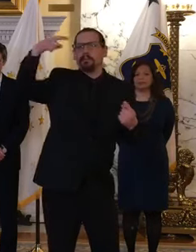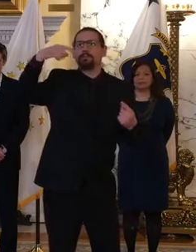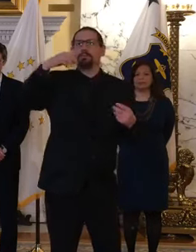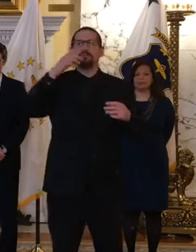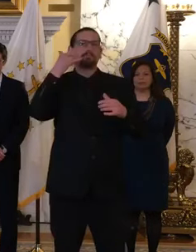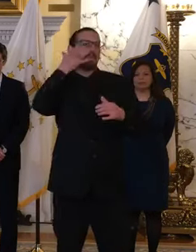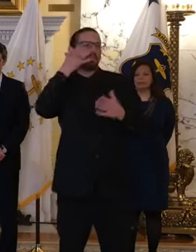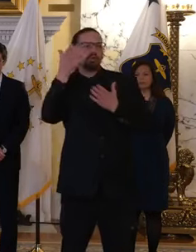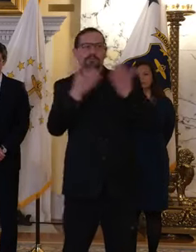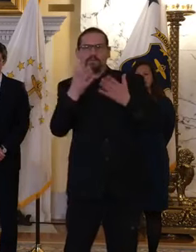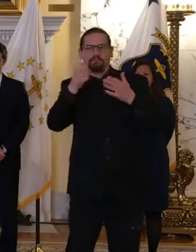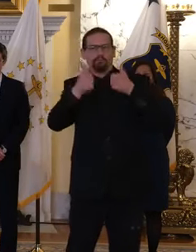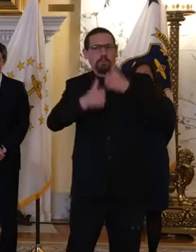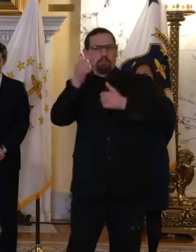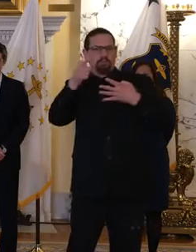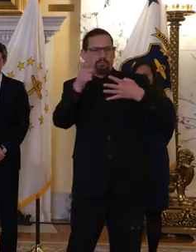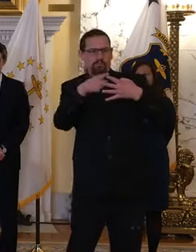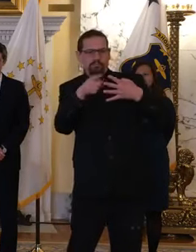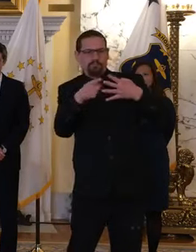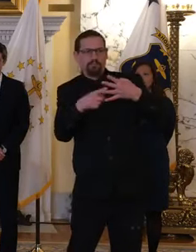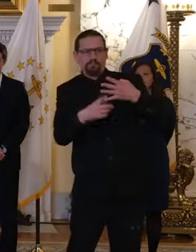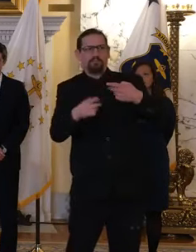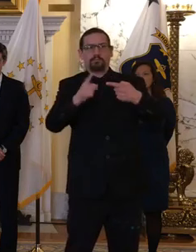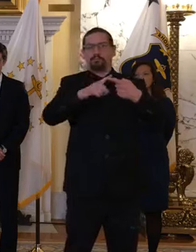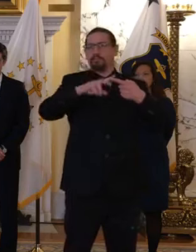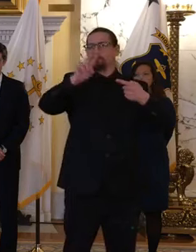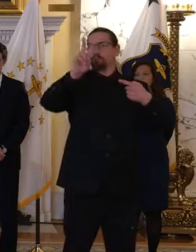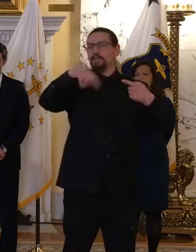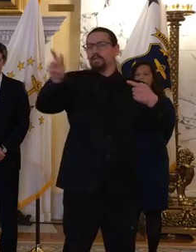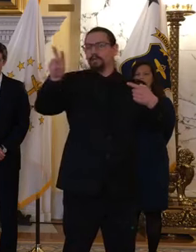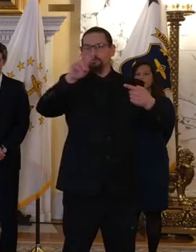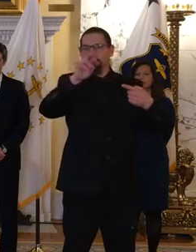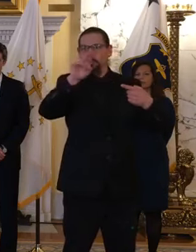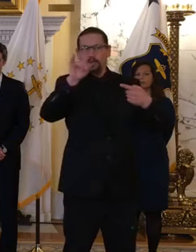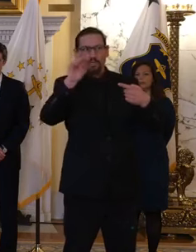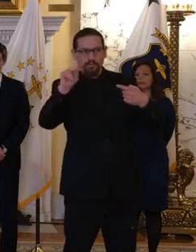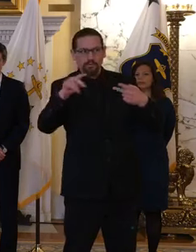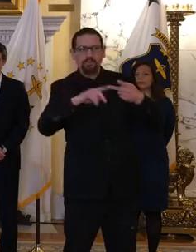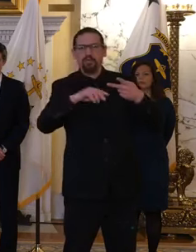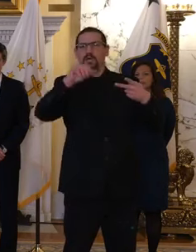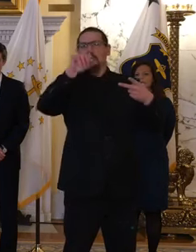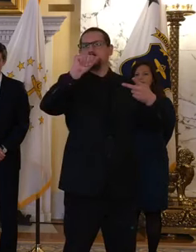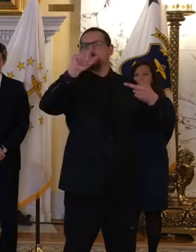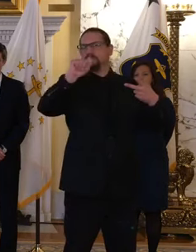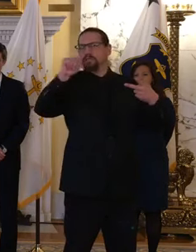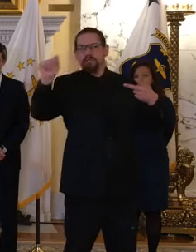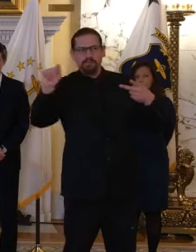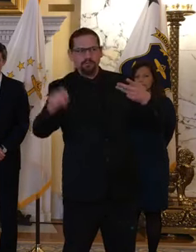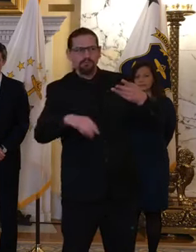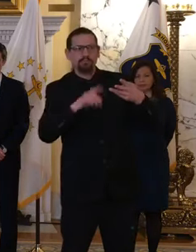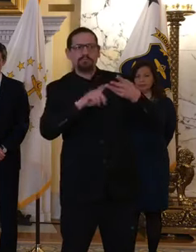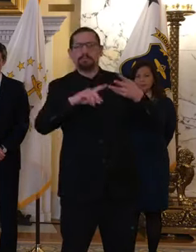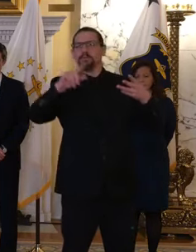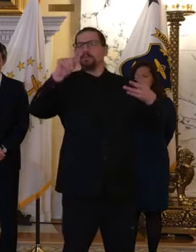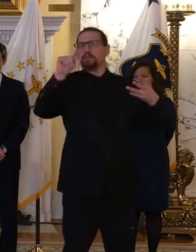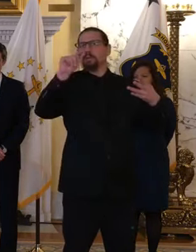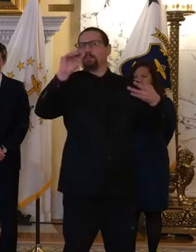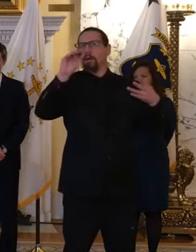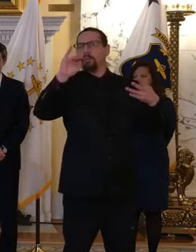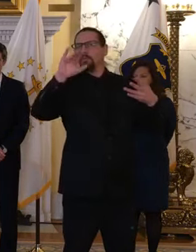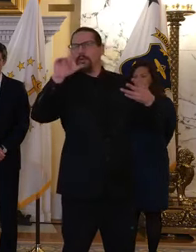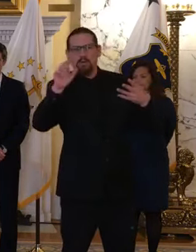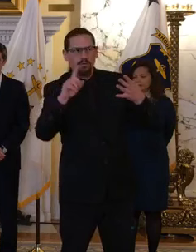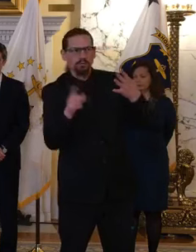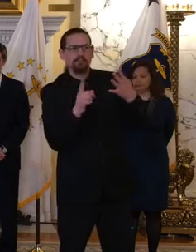state, Verizon, AT&T, T-Mobile, and Sprint, you will now be able to activate